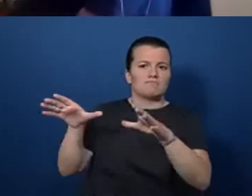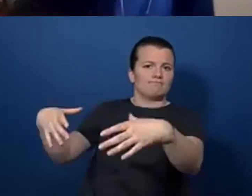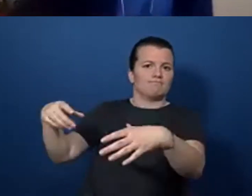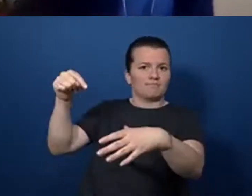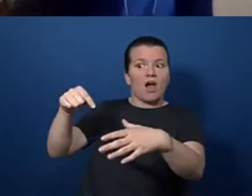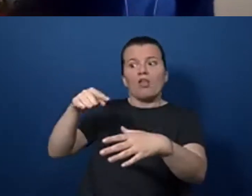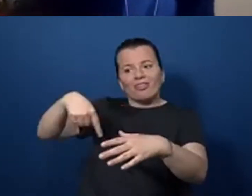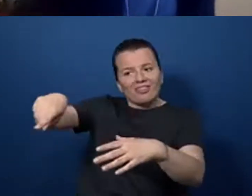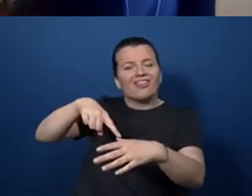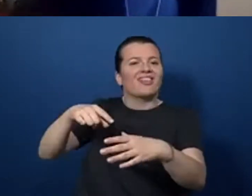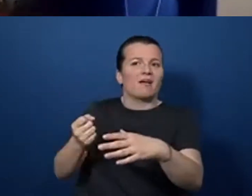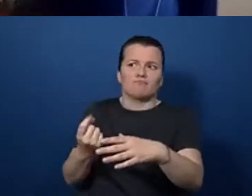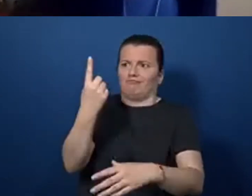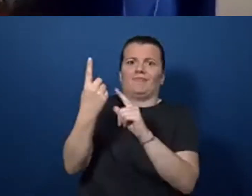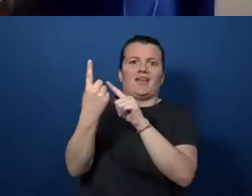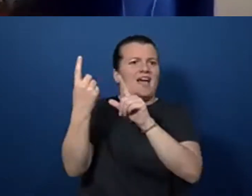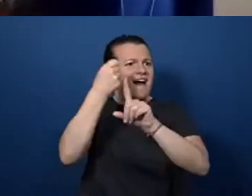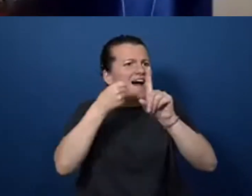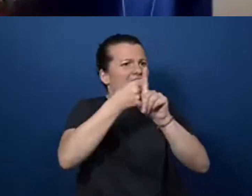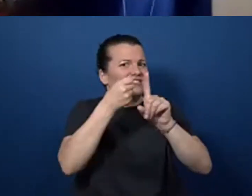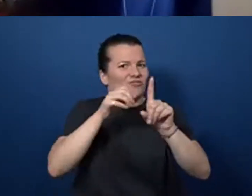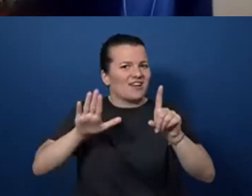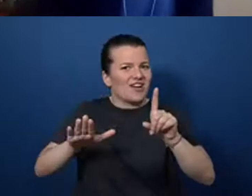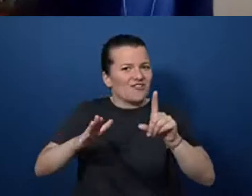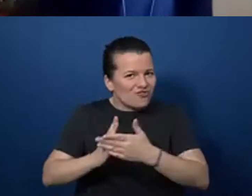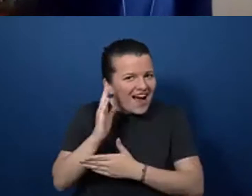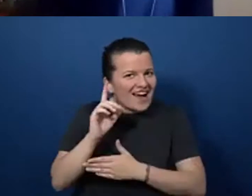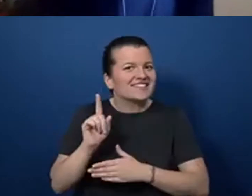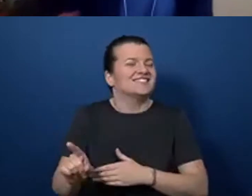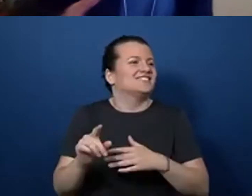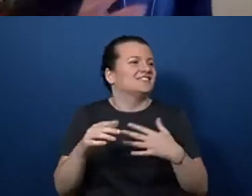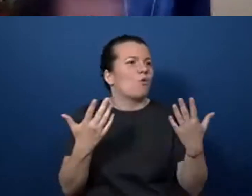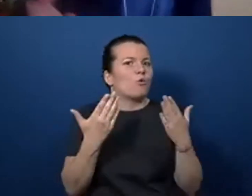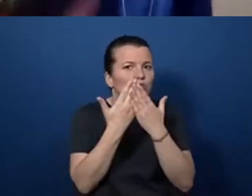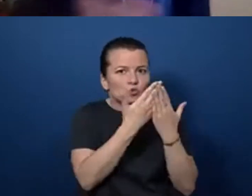rights, advocating for safer schools, advocating for